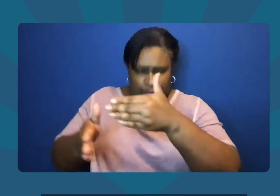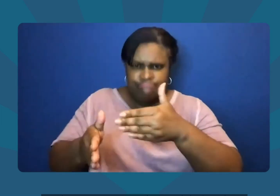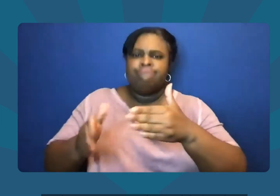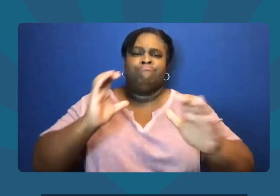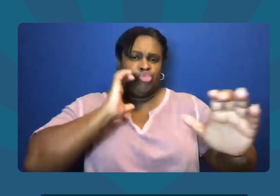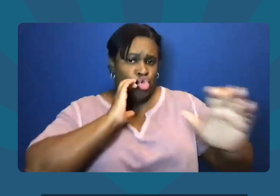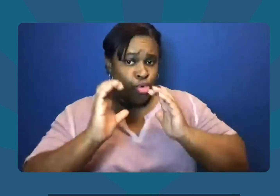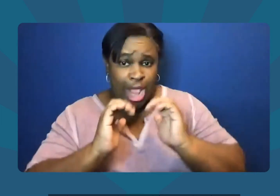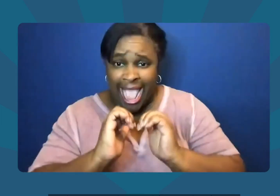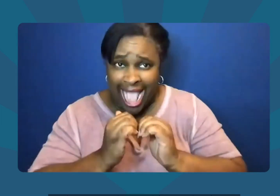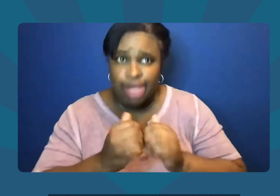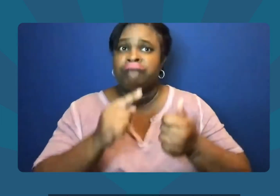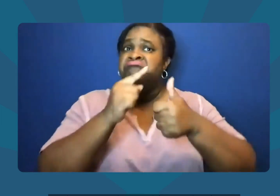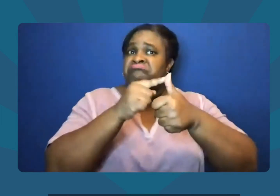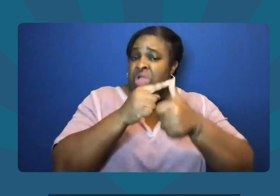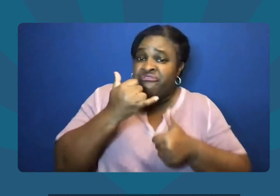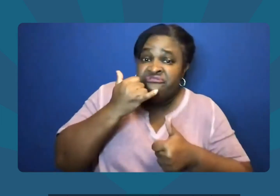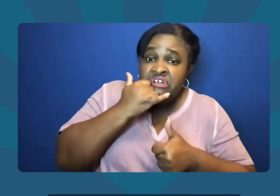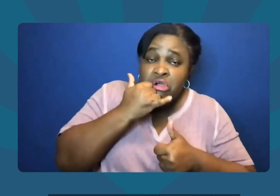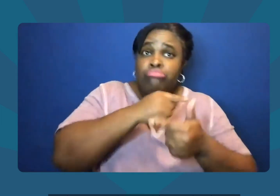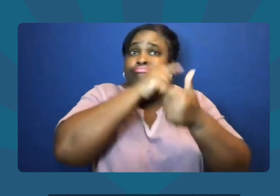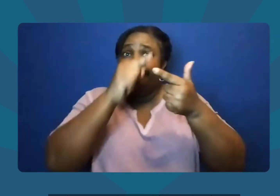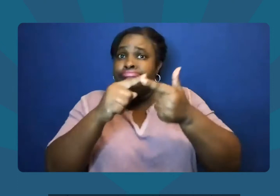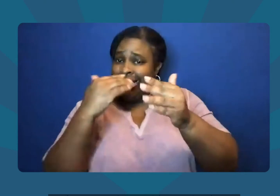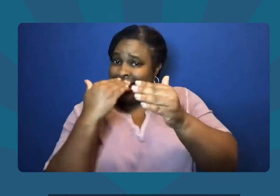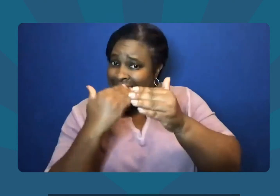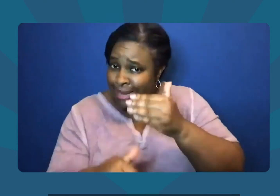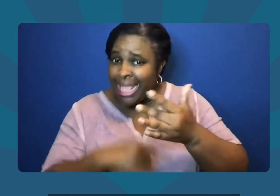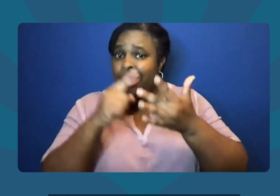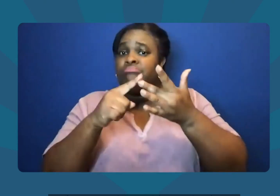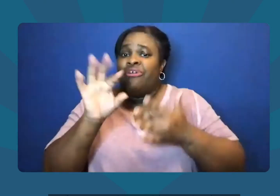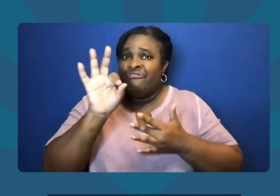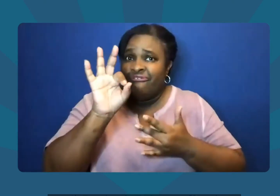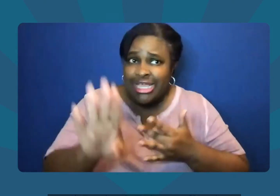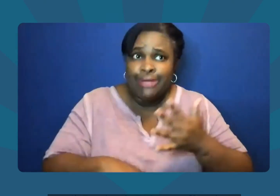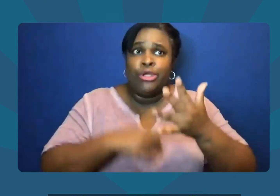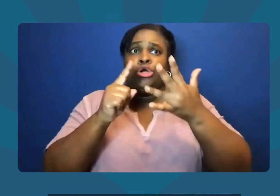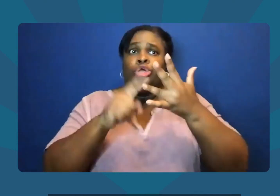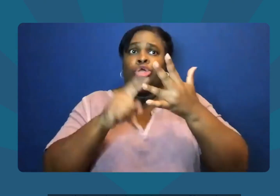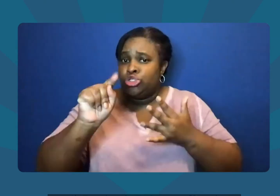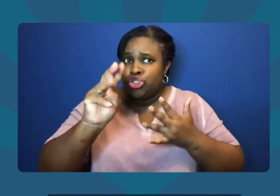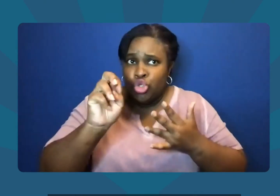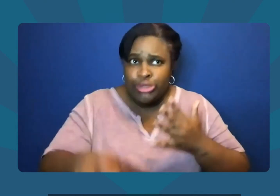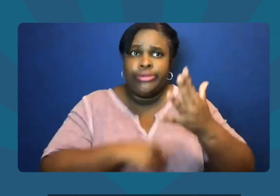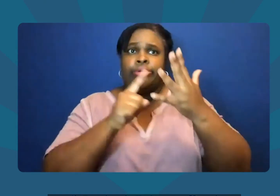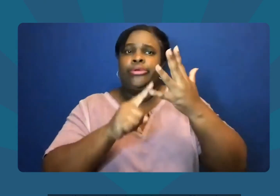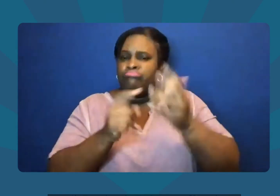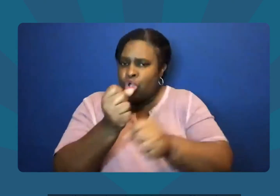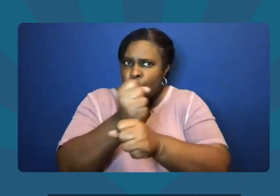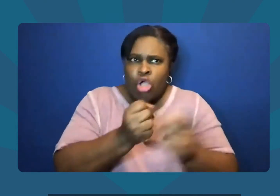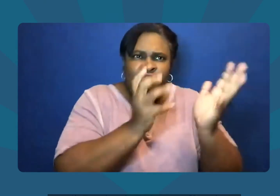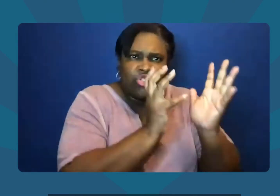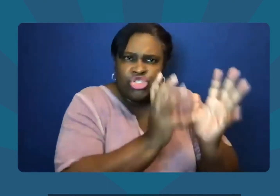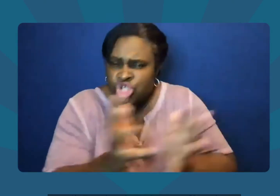done and communicate with me via phone, email, Facebook,